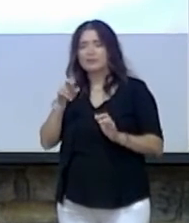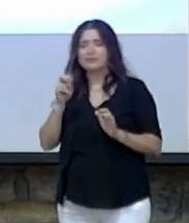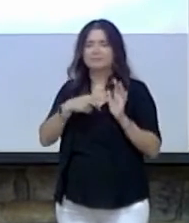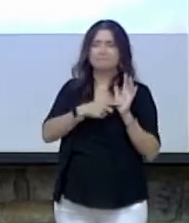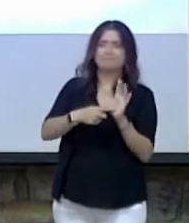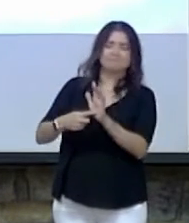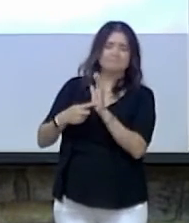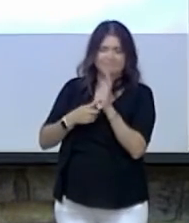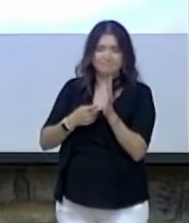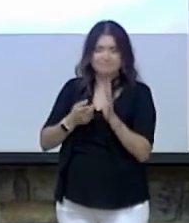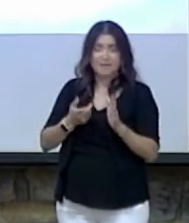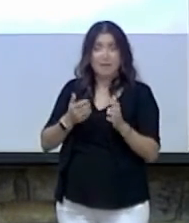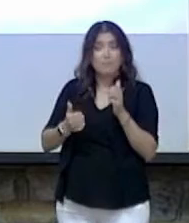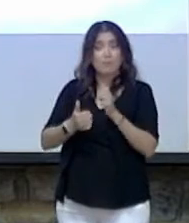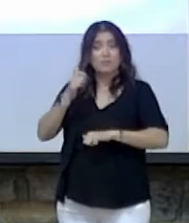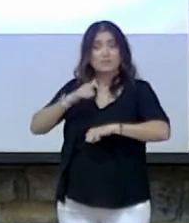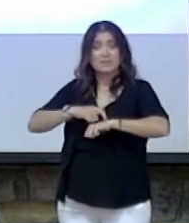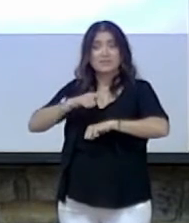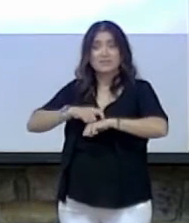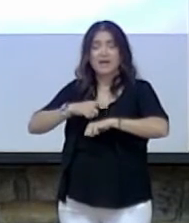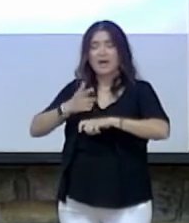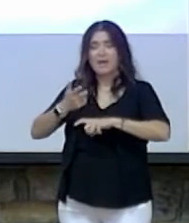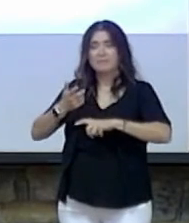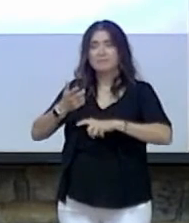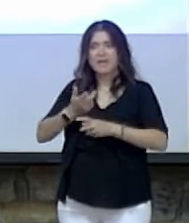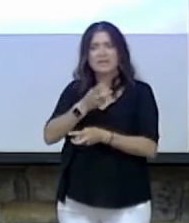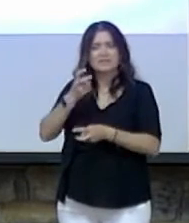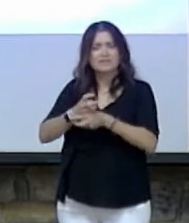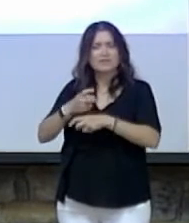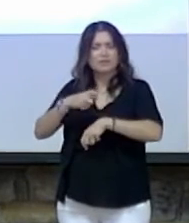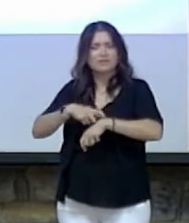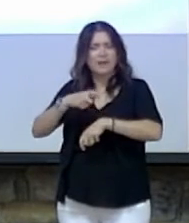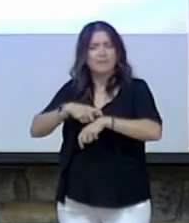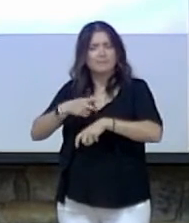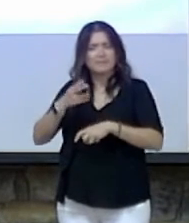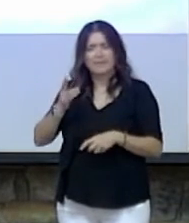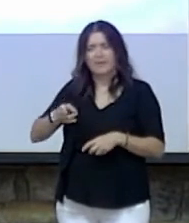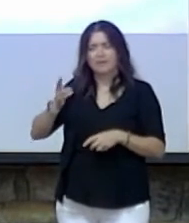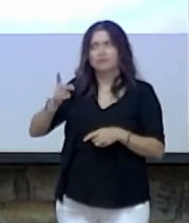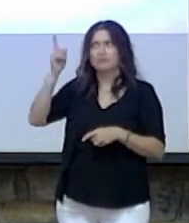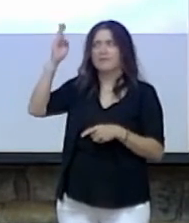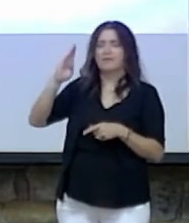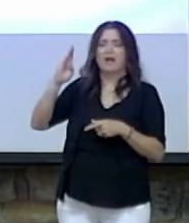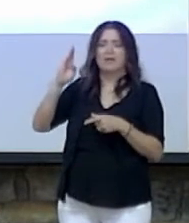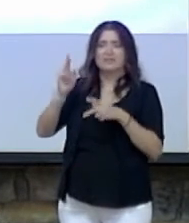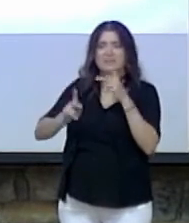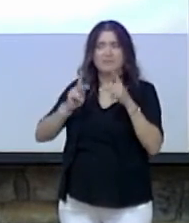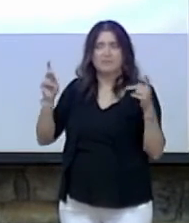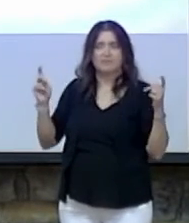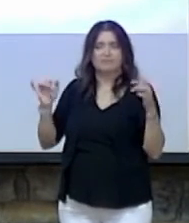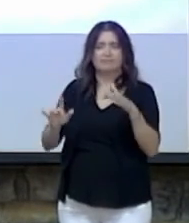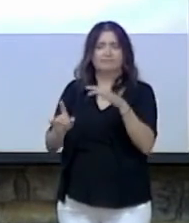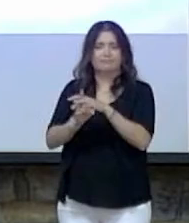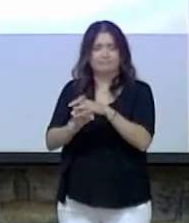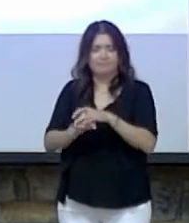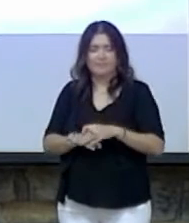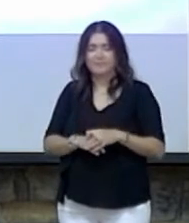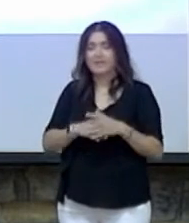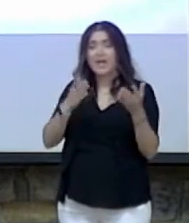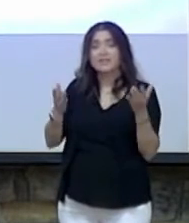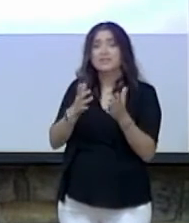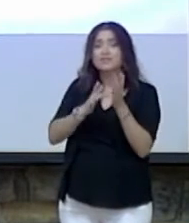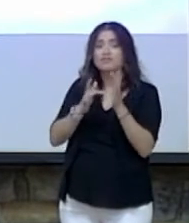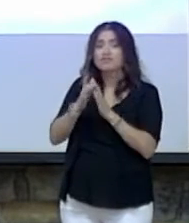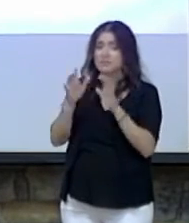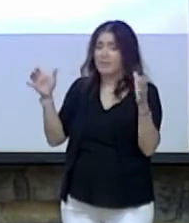And most of the time, they came on the scene at some very difficult times in the history of God's people. And here, Jesus kind of